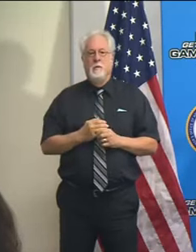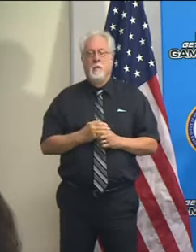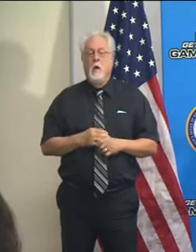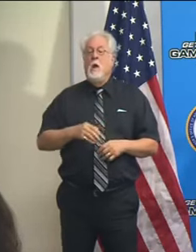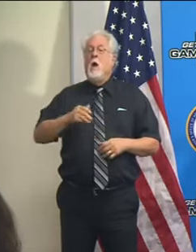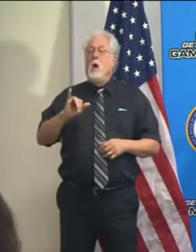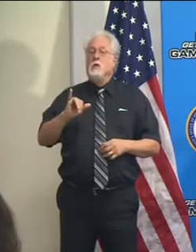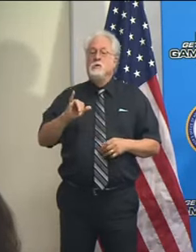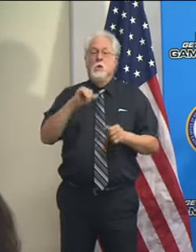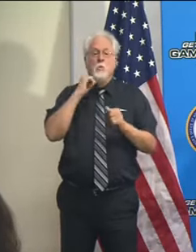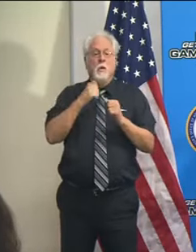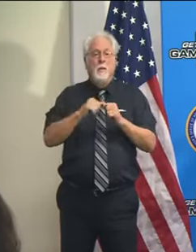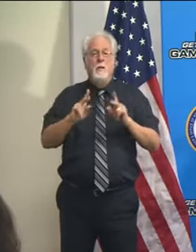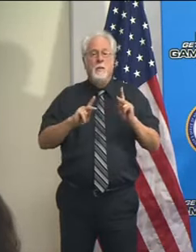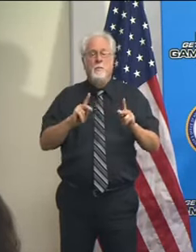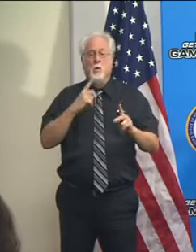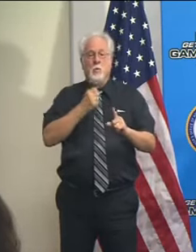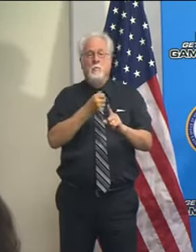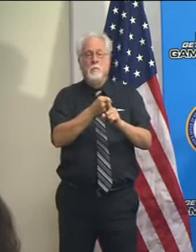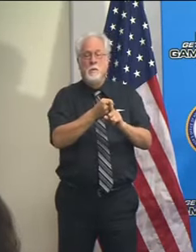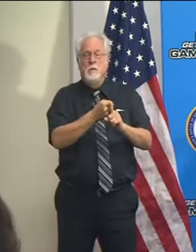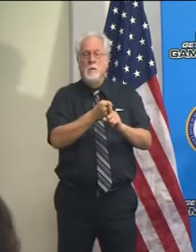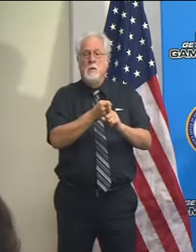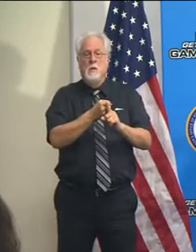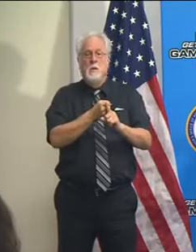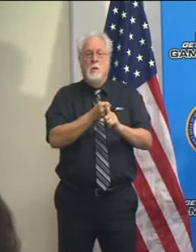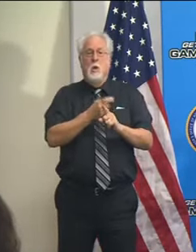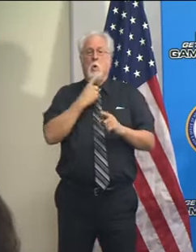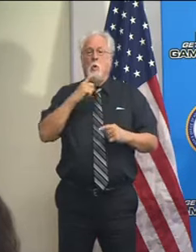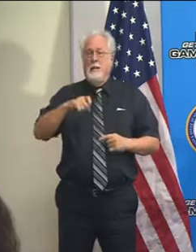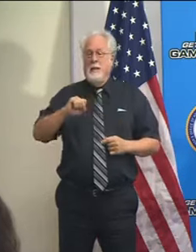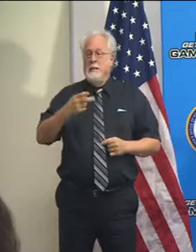I also want to remind those impacted who need